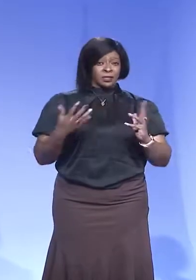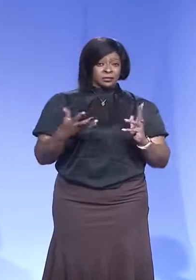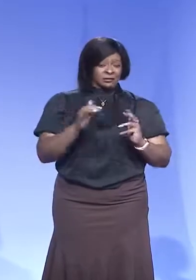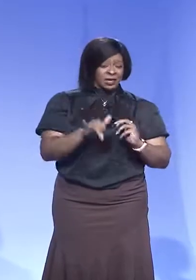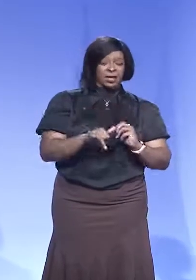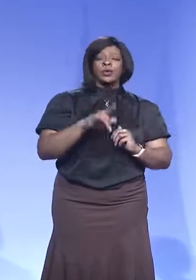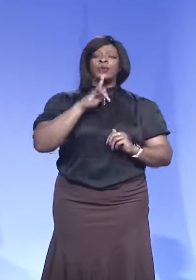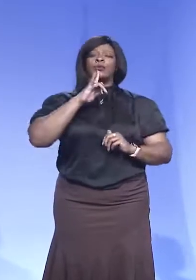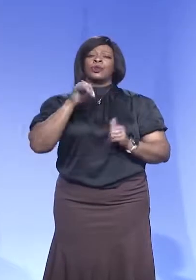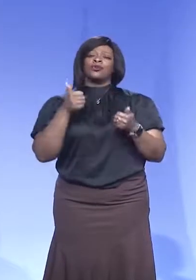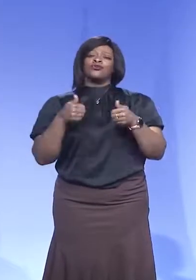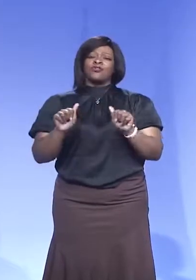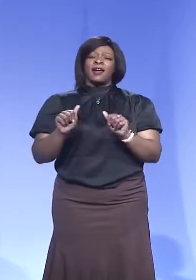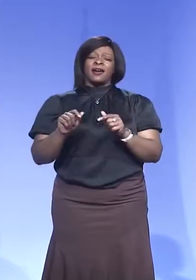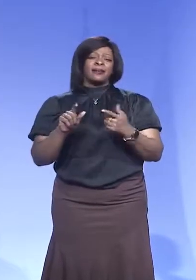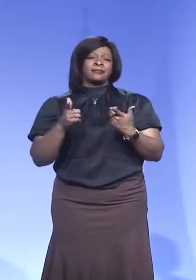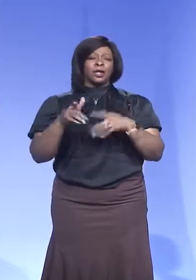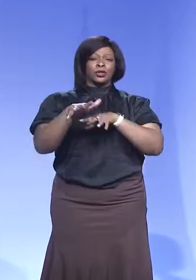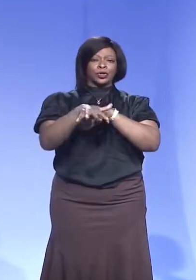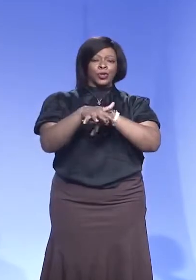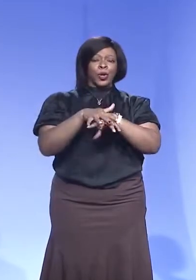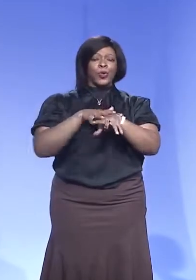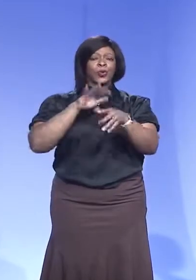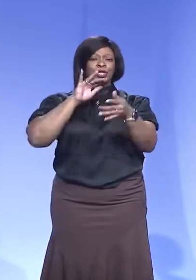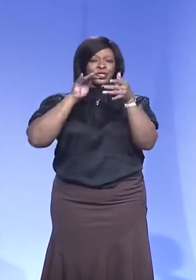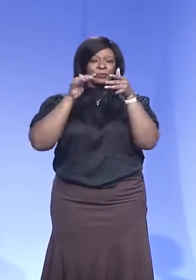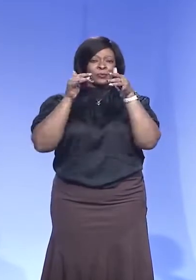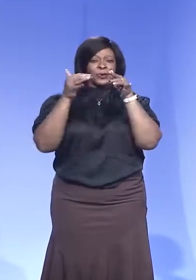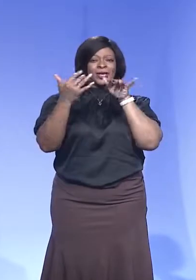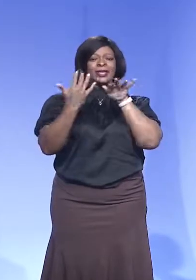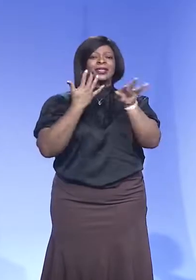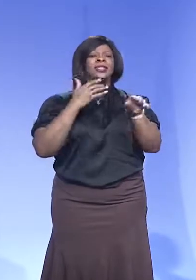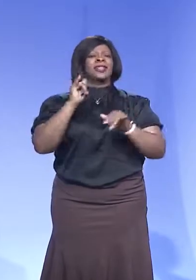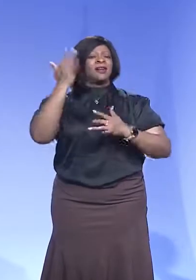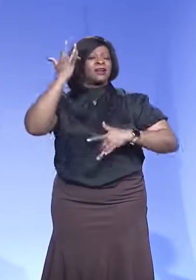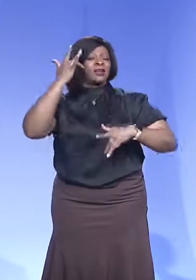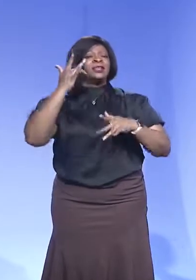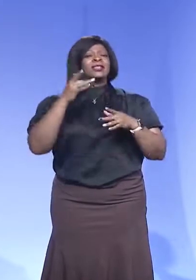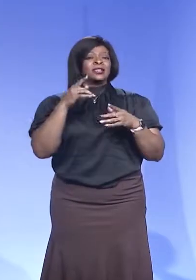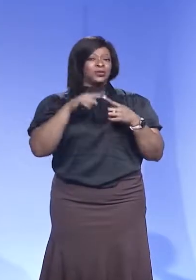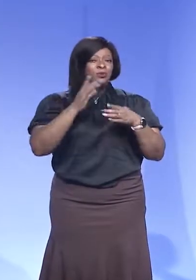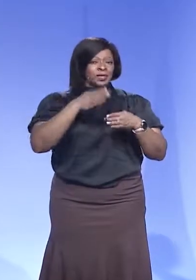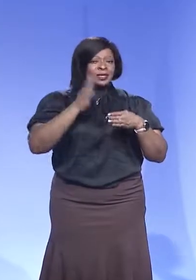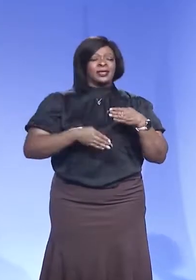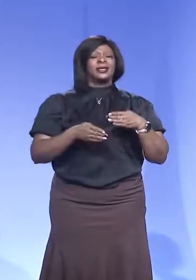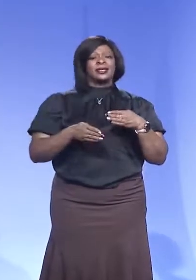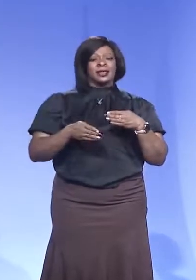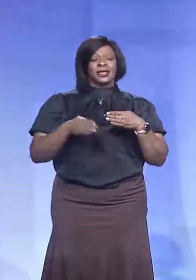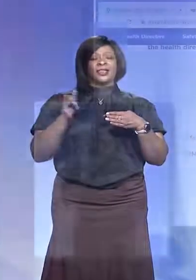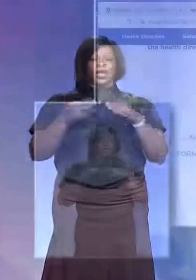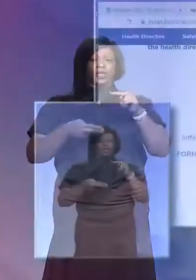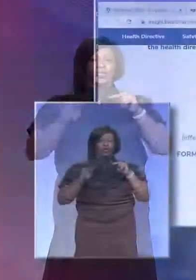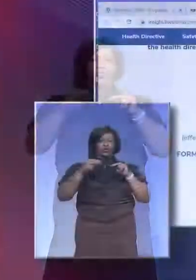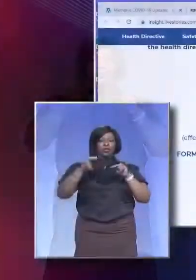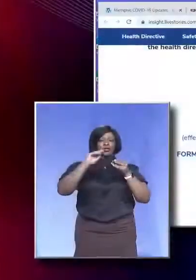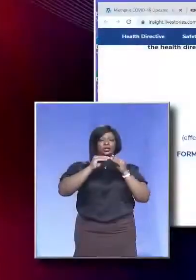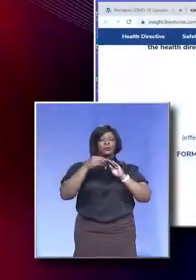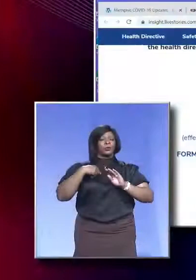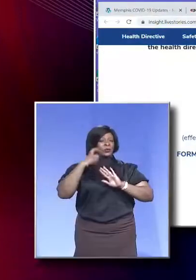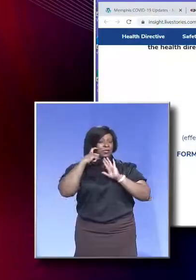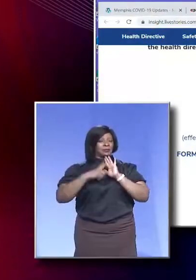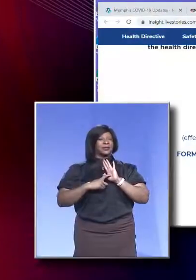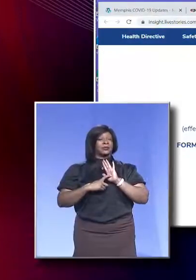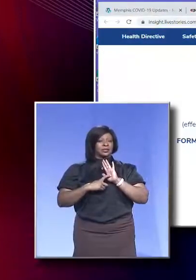really to try to slow down the spread of the virus and to end the surge that we're